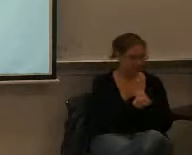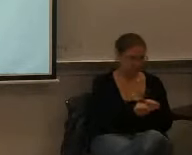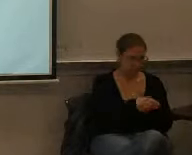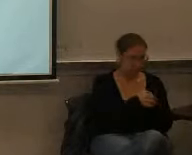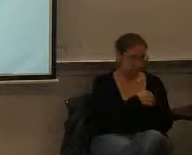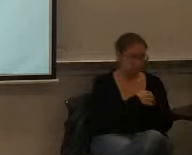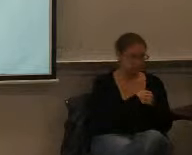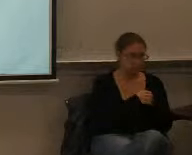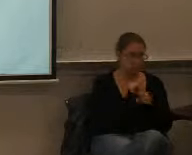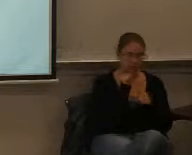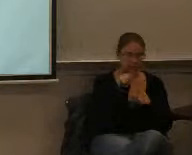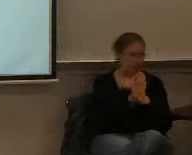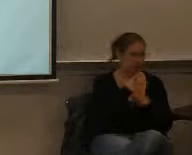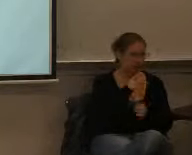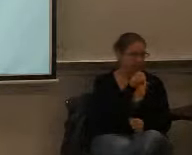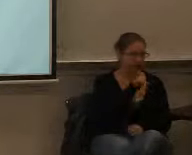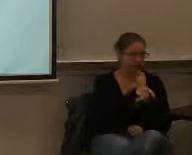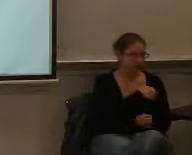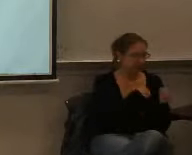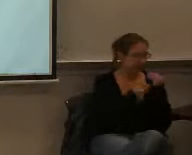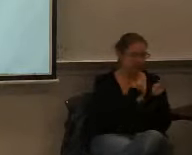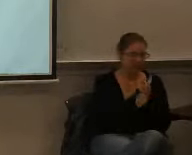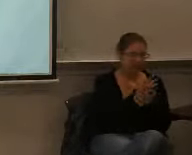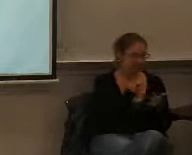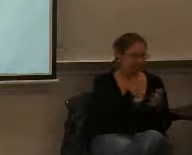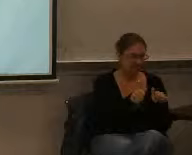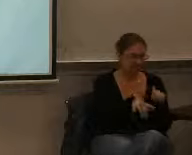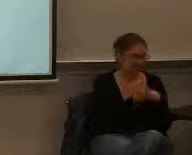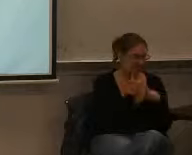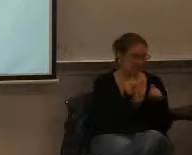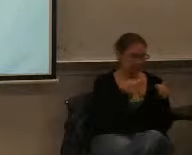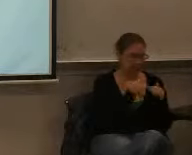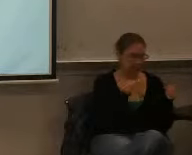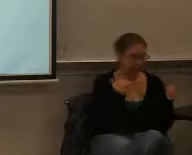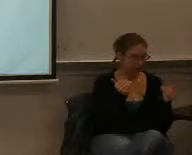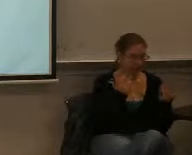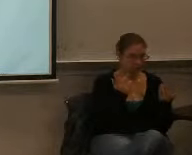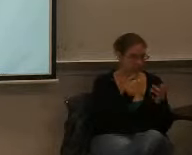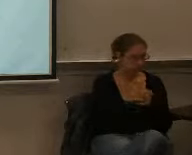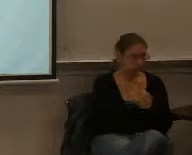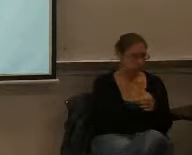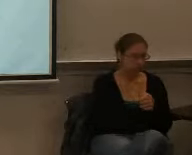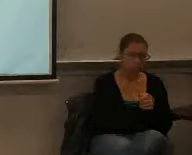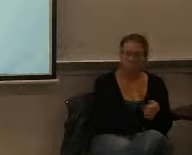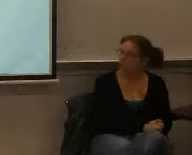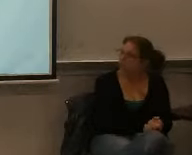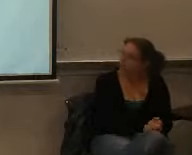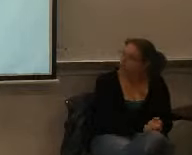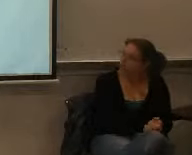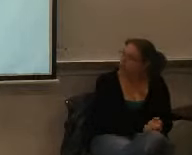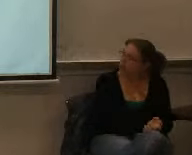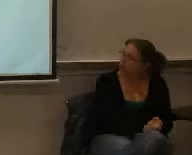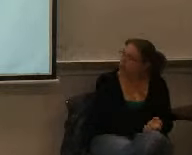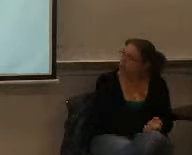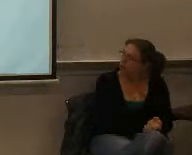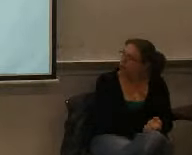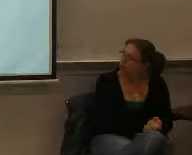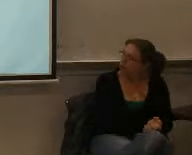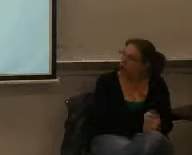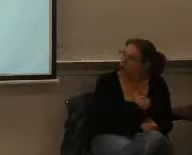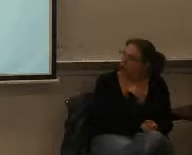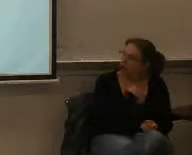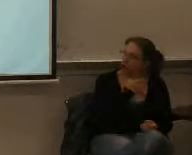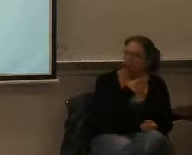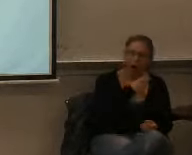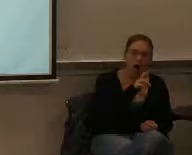across. They're not being picky, they're eating everything at equal abundance relative to what it is. And there's a